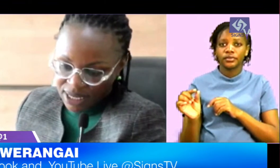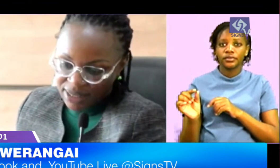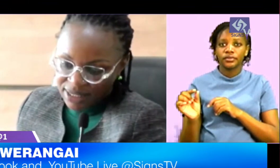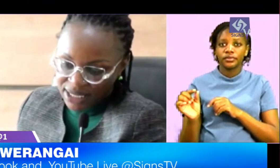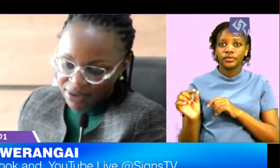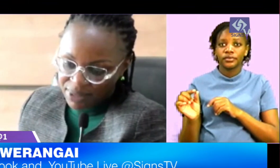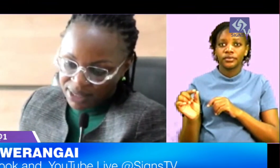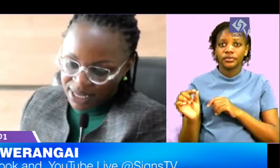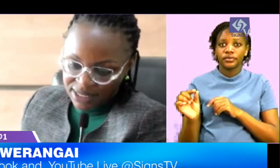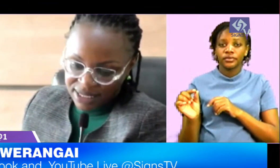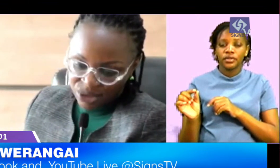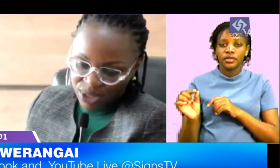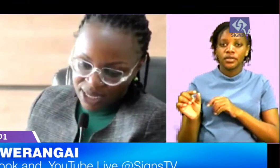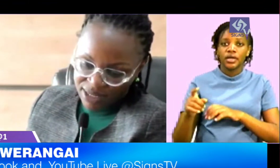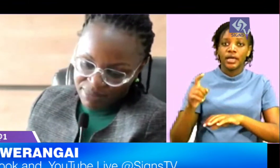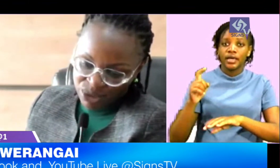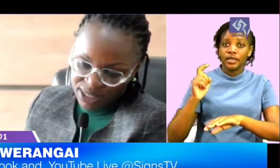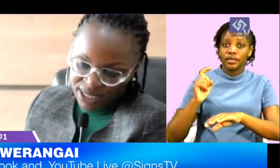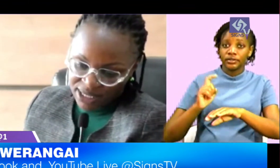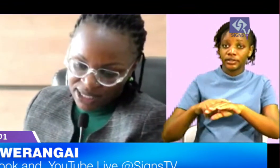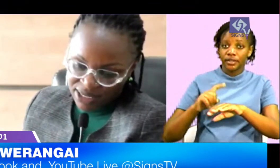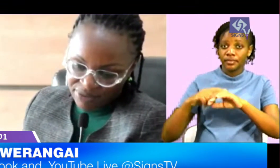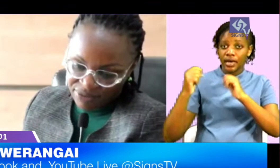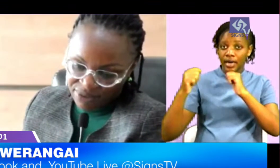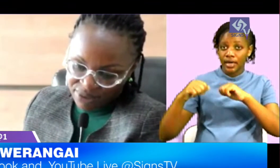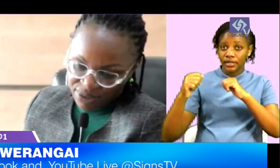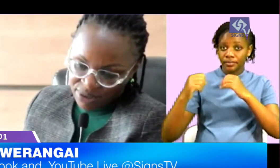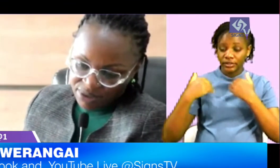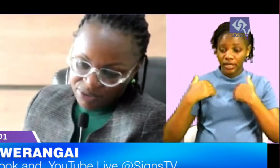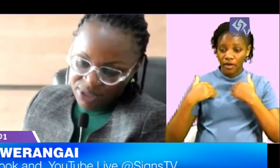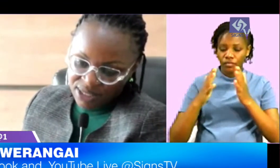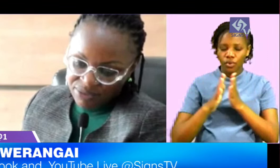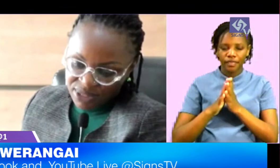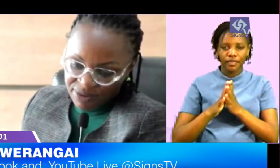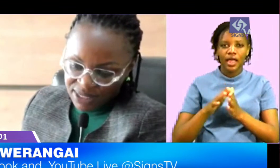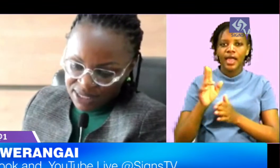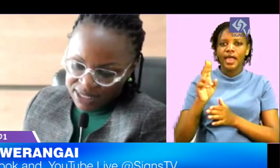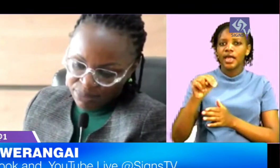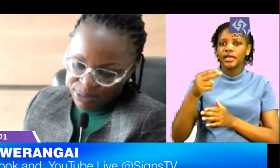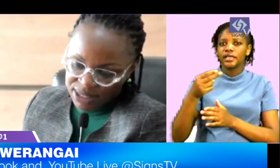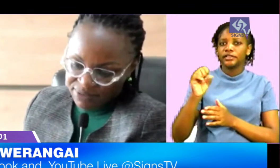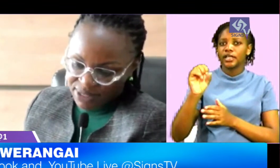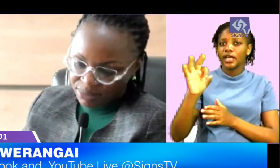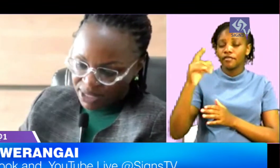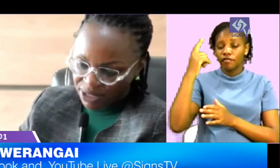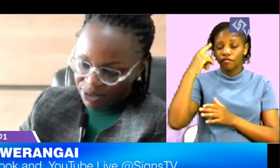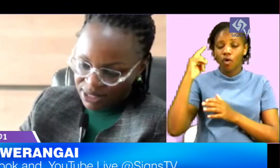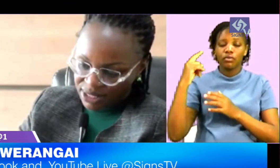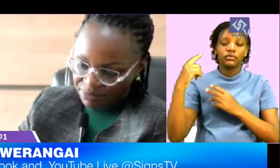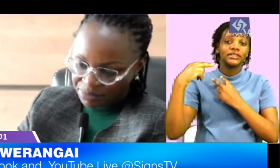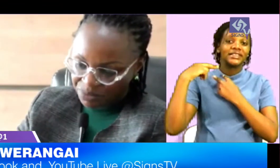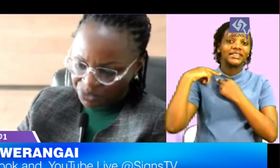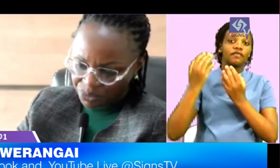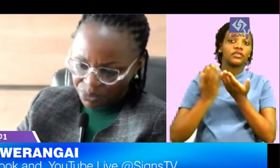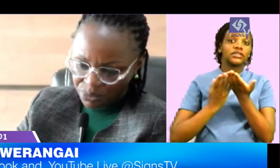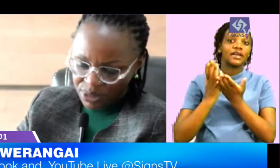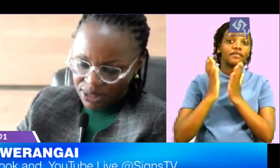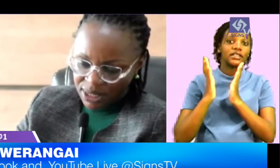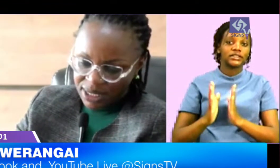at the time that they entered into an agreement with NHIF for the Civil Servants and Discipline Services Medical Scheme. It